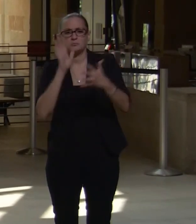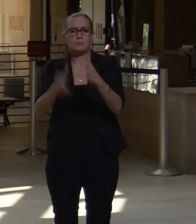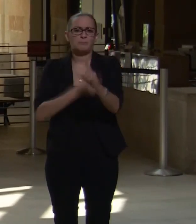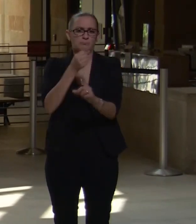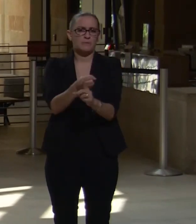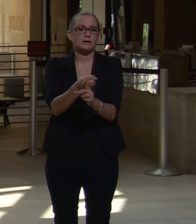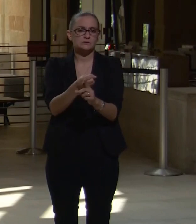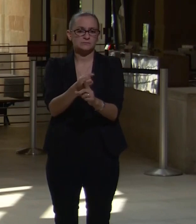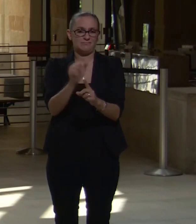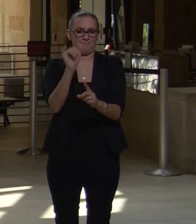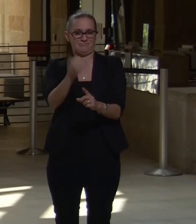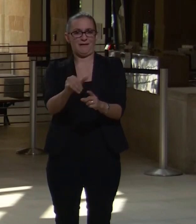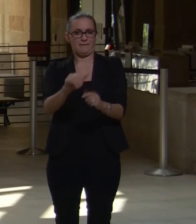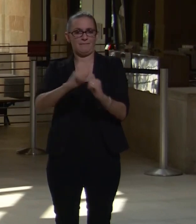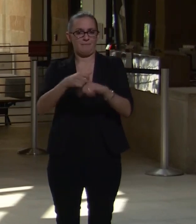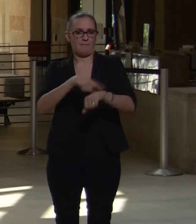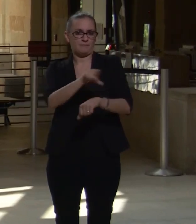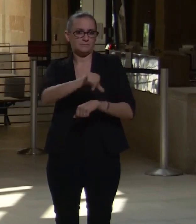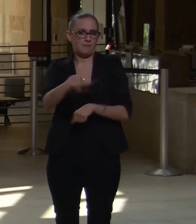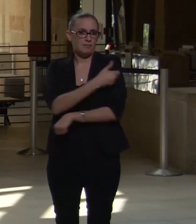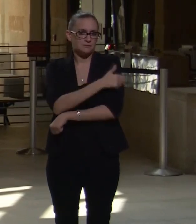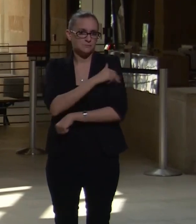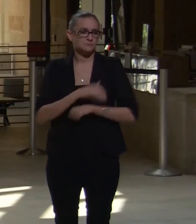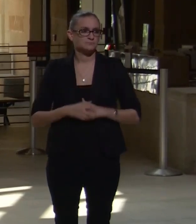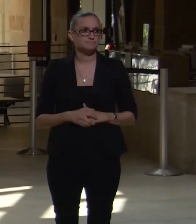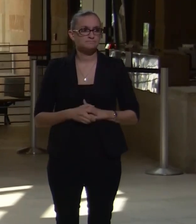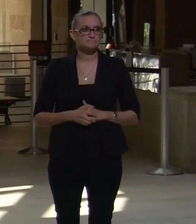impact that individual length of stay.